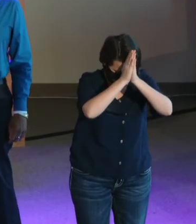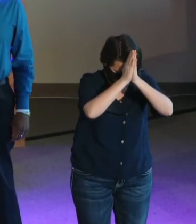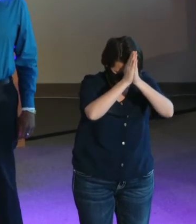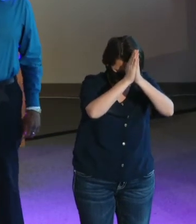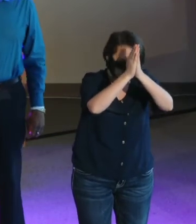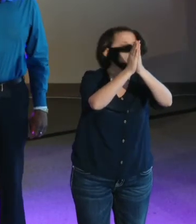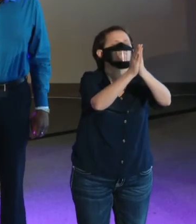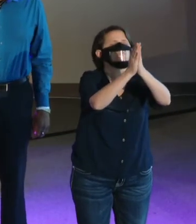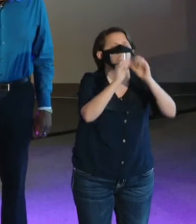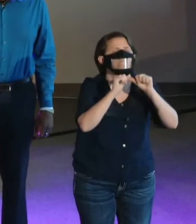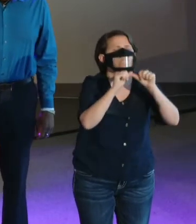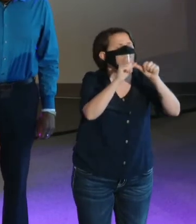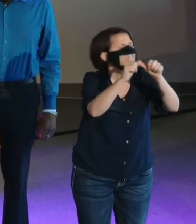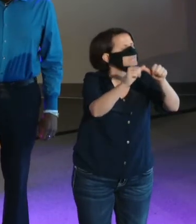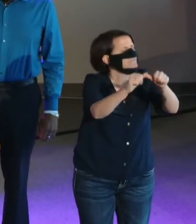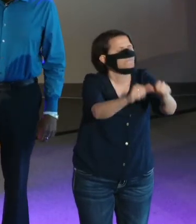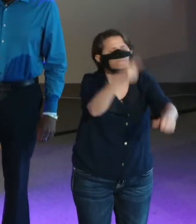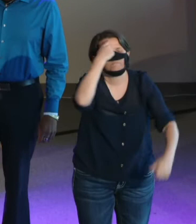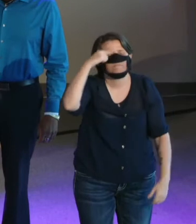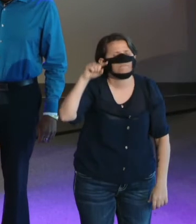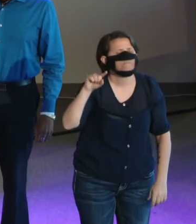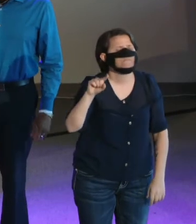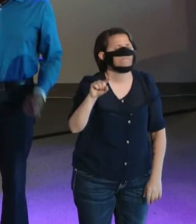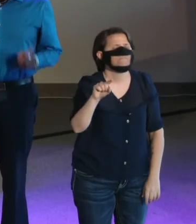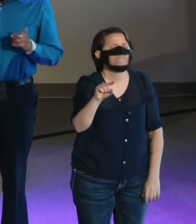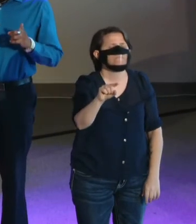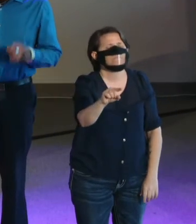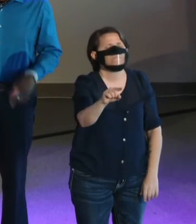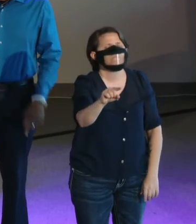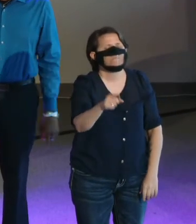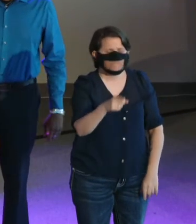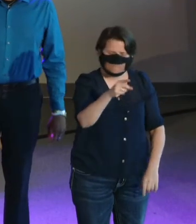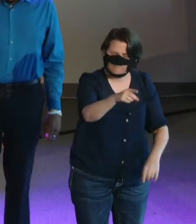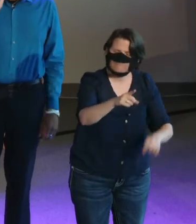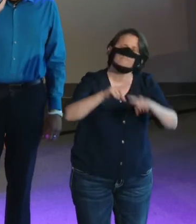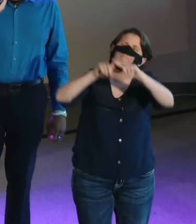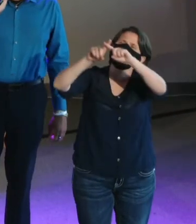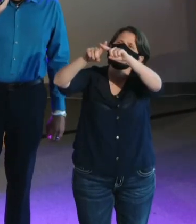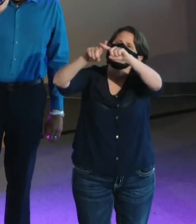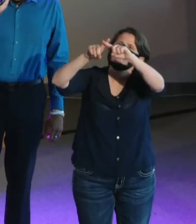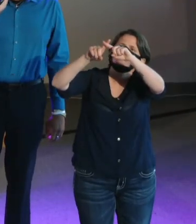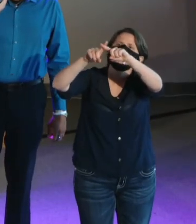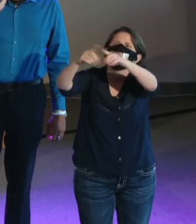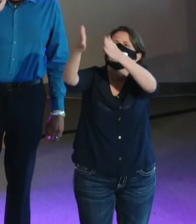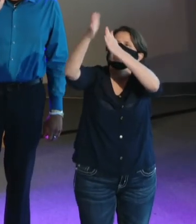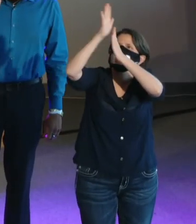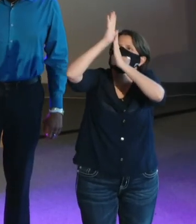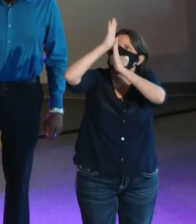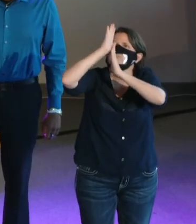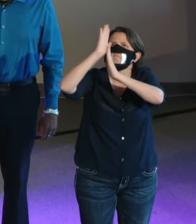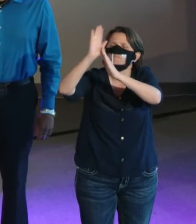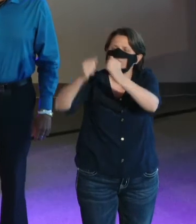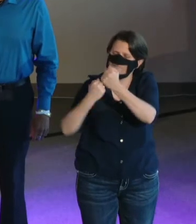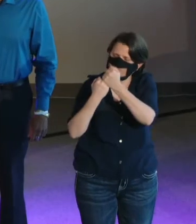Pray. I'm gonna keep on praying for you. You can depend on God